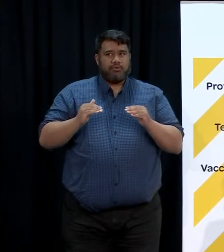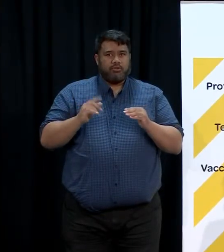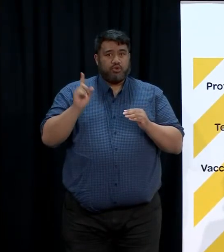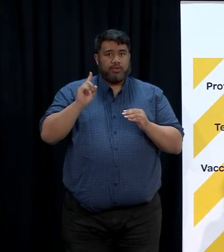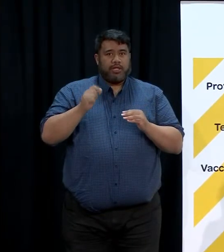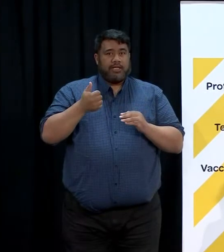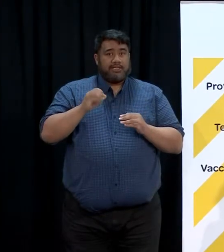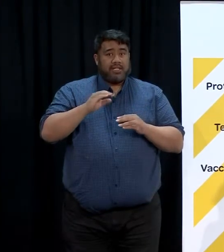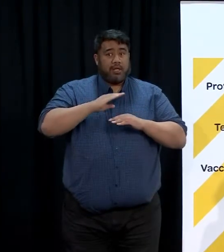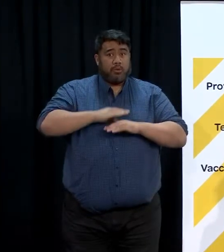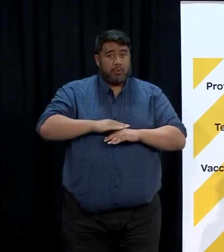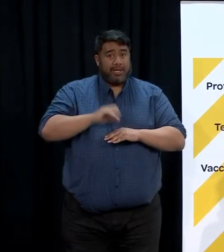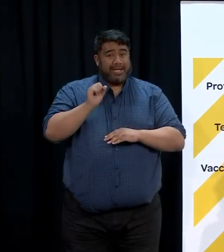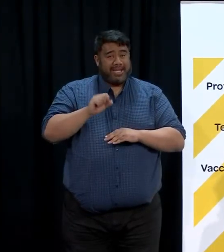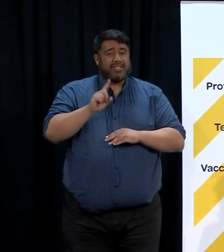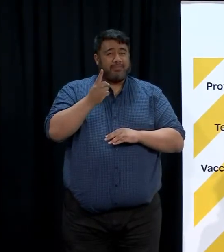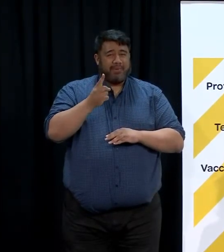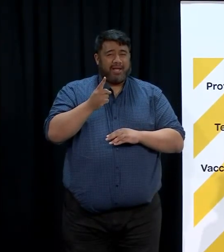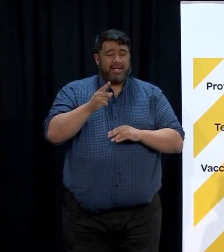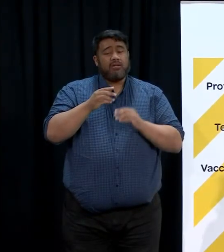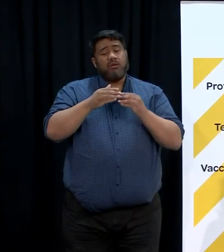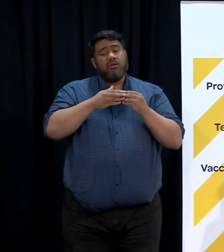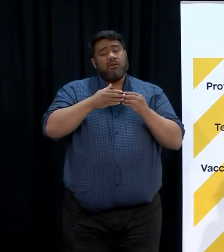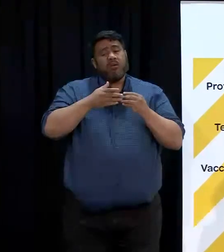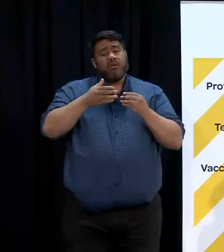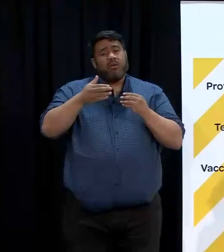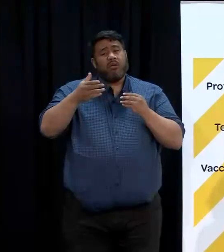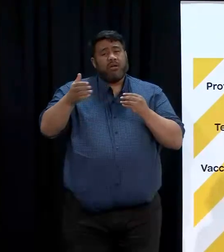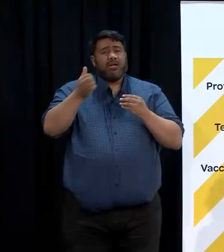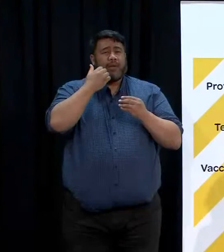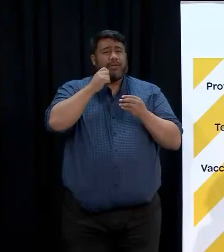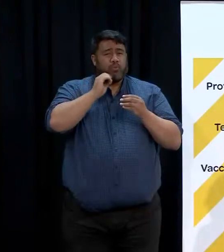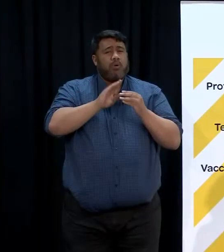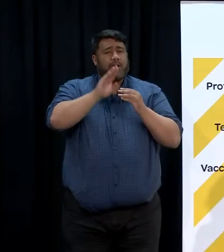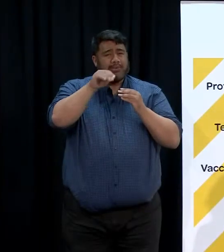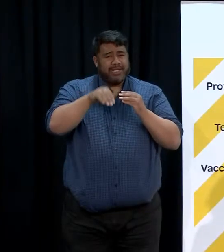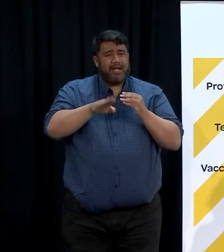and as we've said before, the overall trajectory is that they will keep rising.